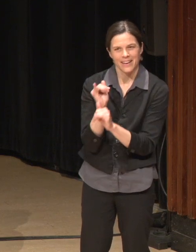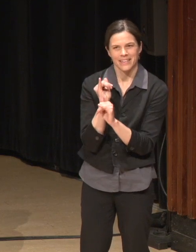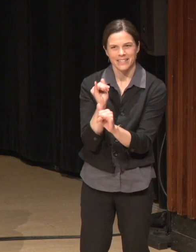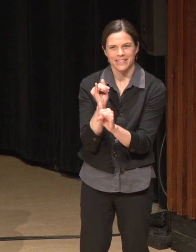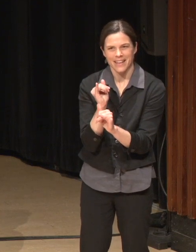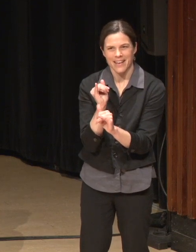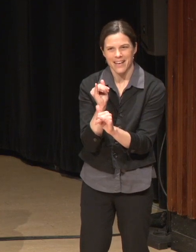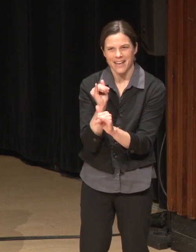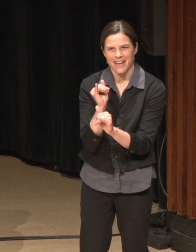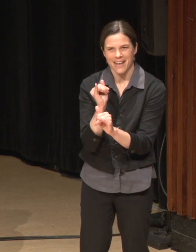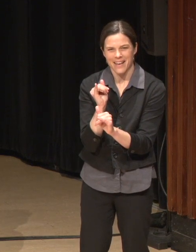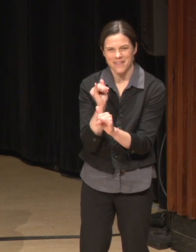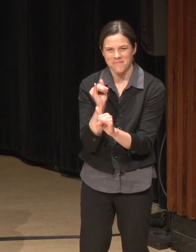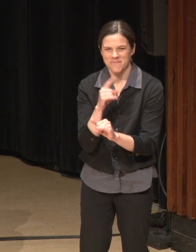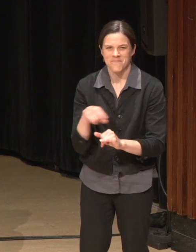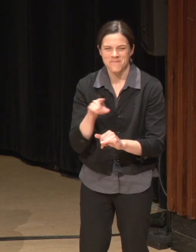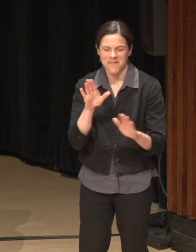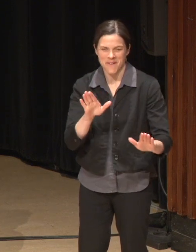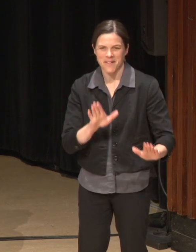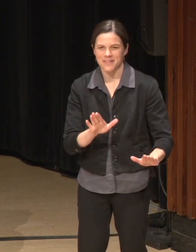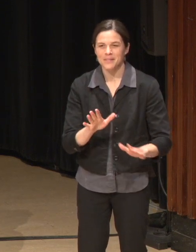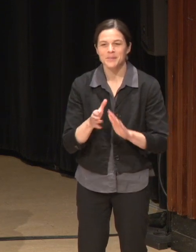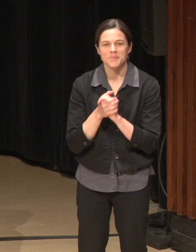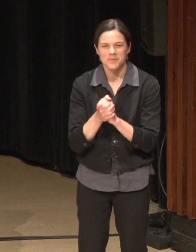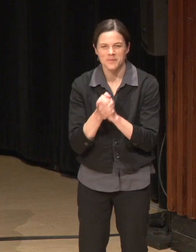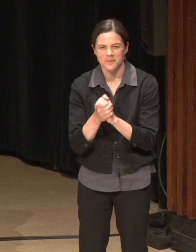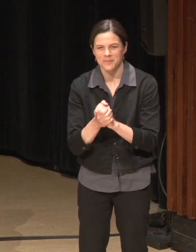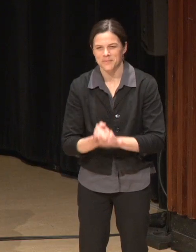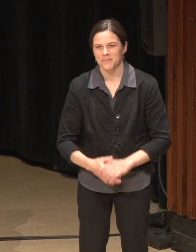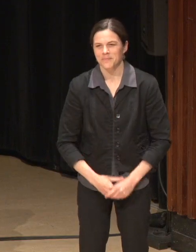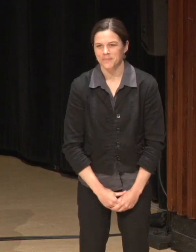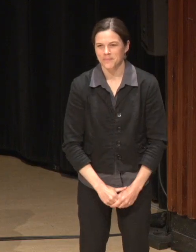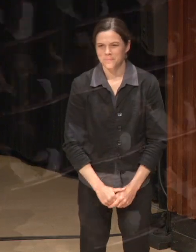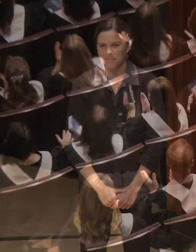rock stars. Great job and congratulations.